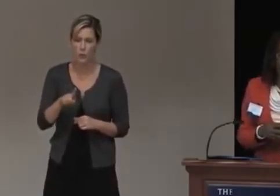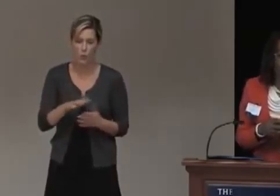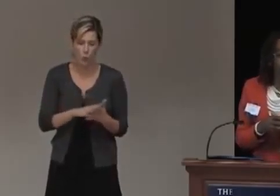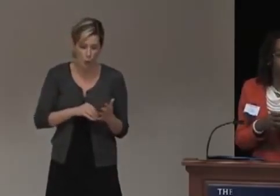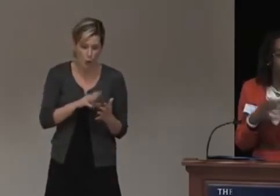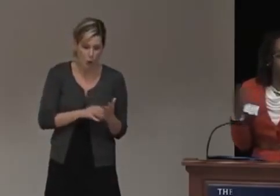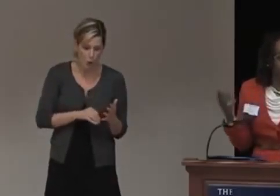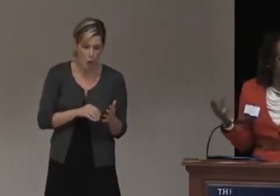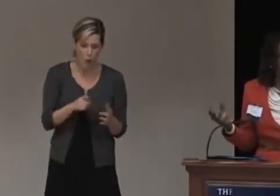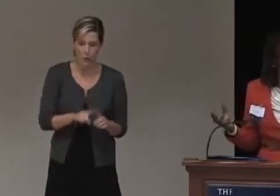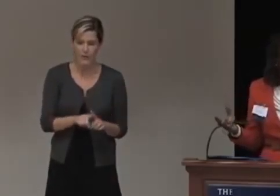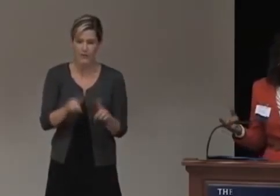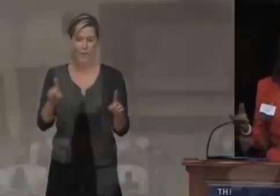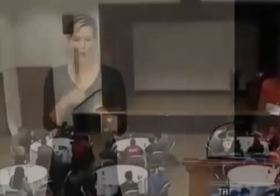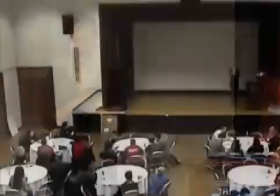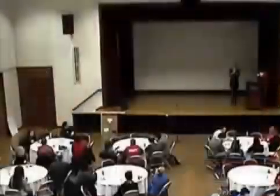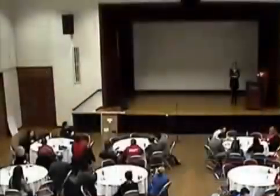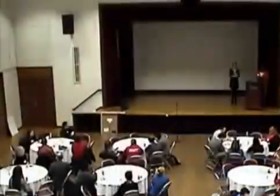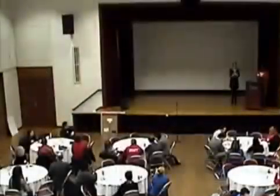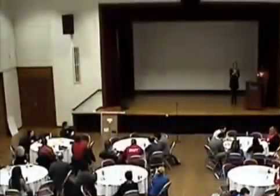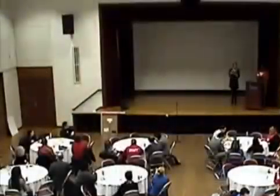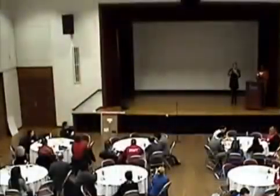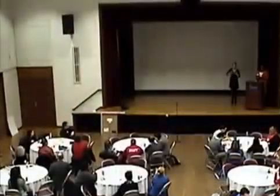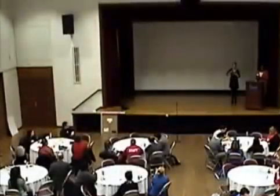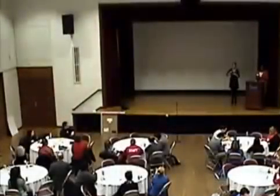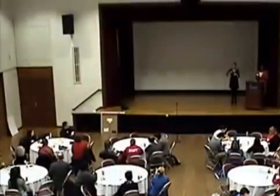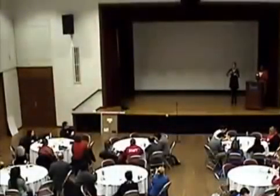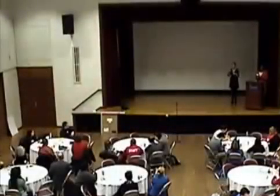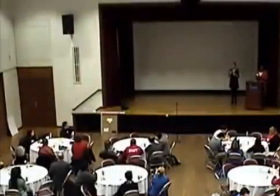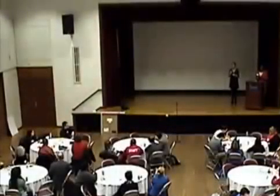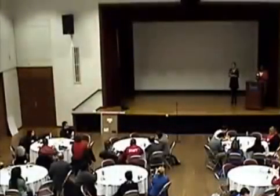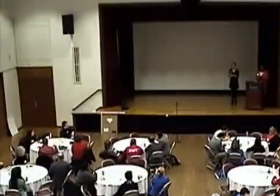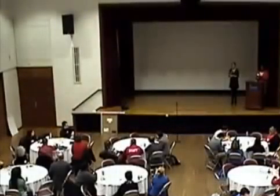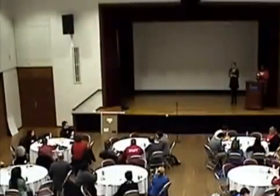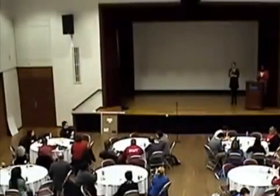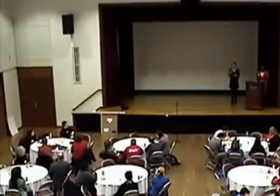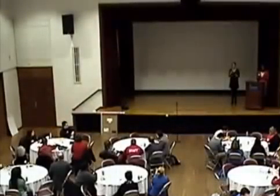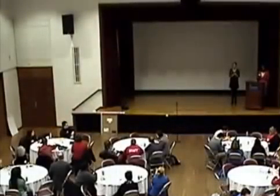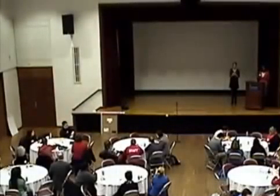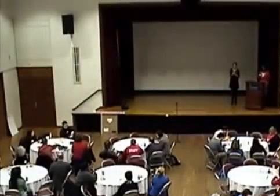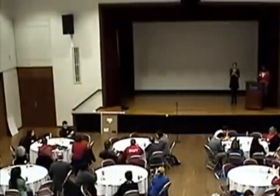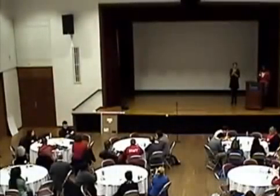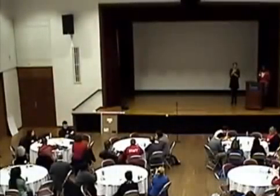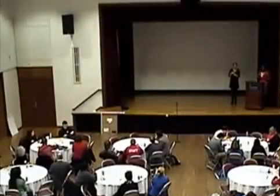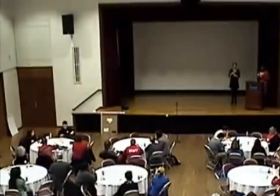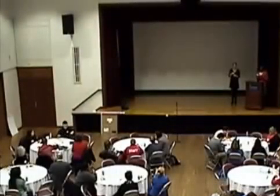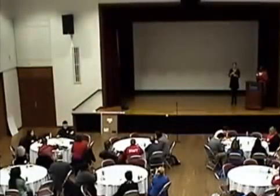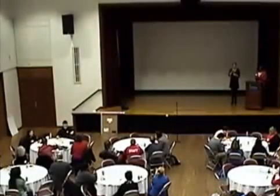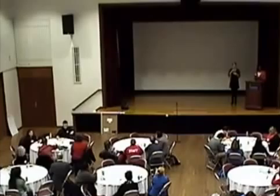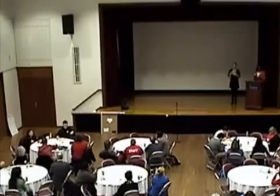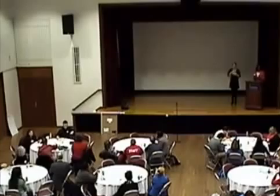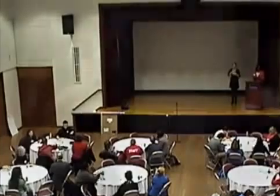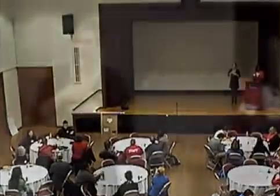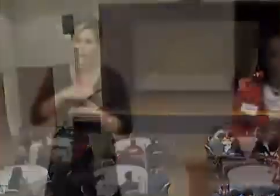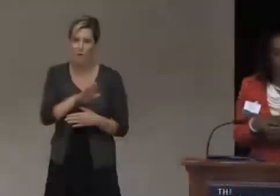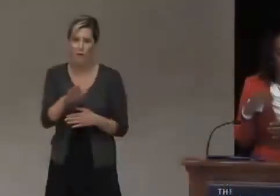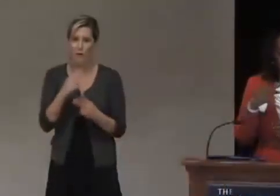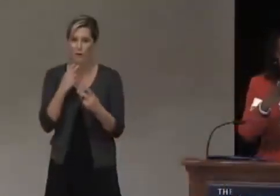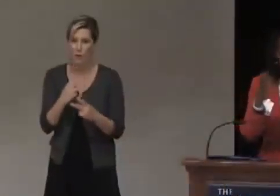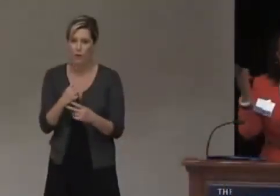so welcome to all of the folks who were not here for the welcome this morning. And we are so appreciative of your